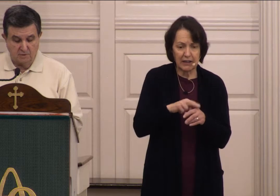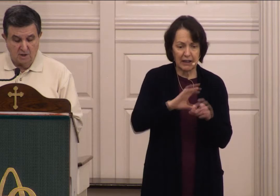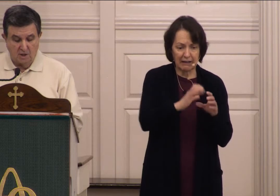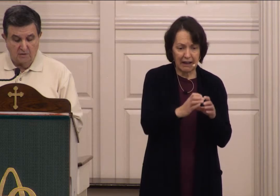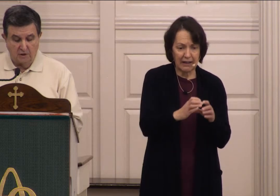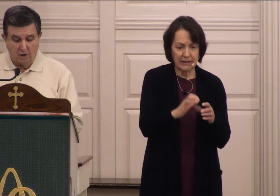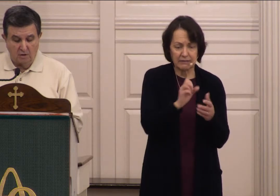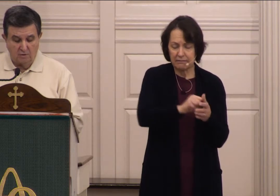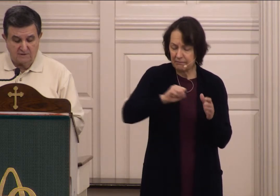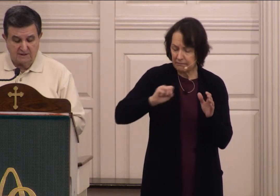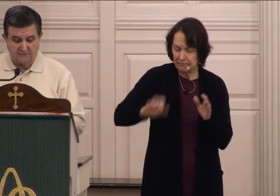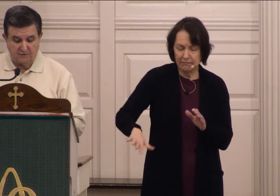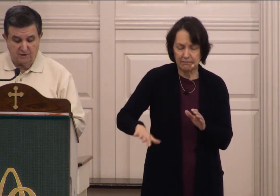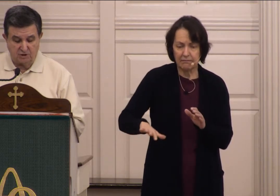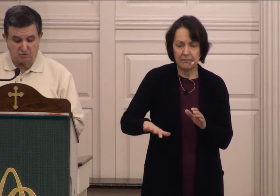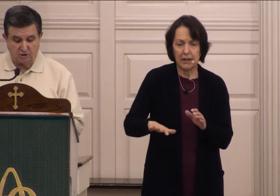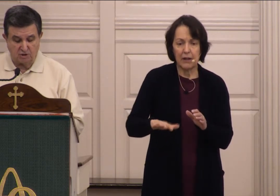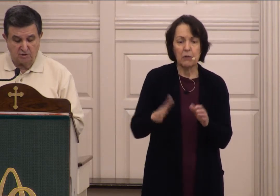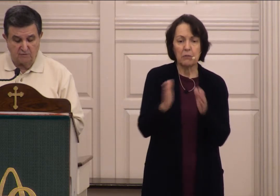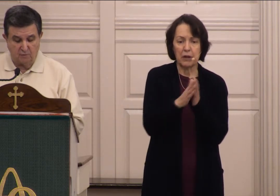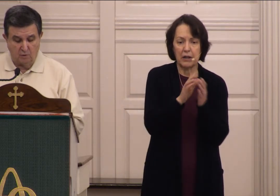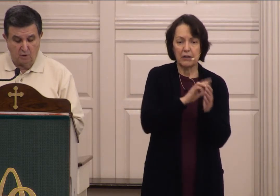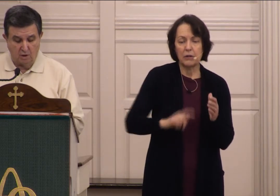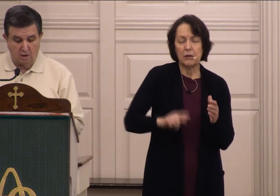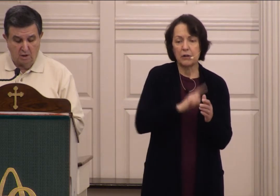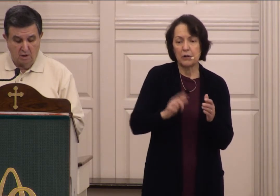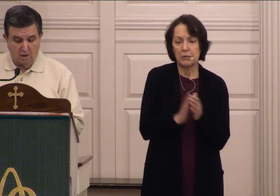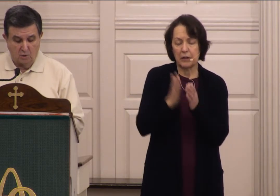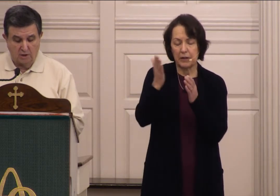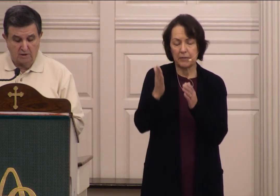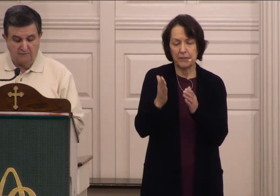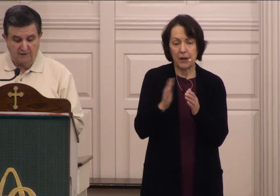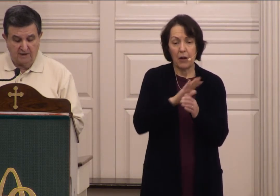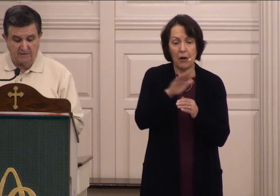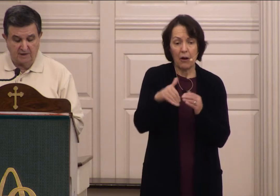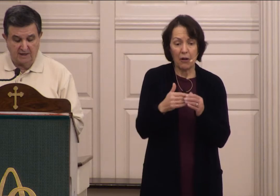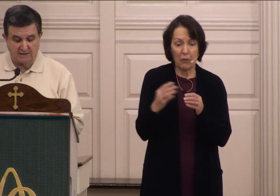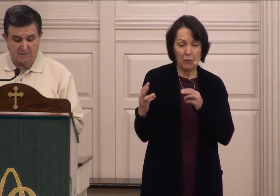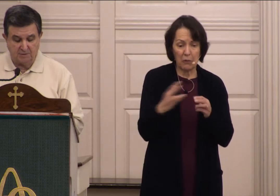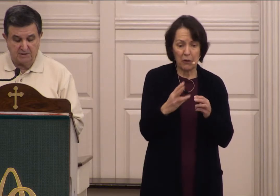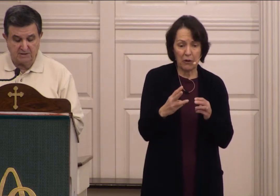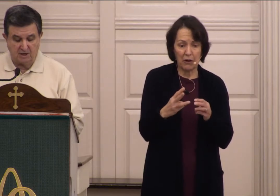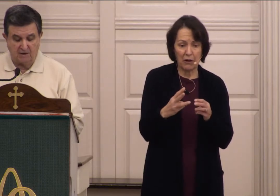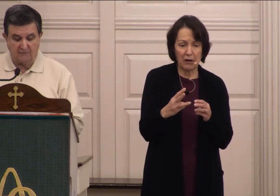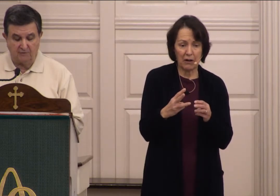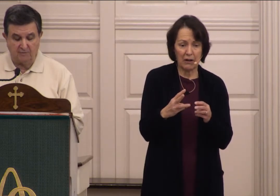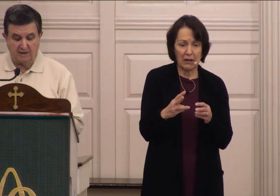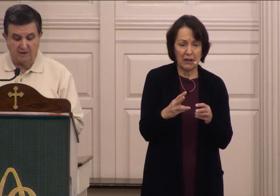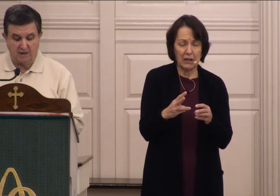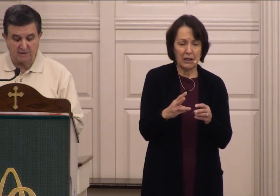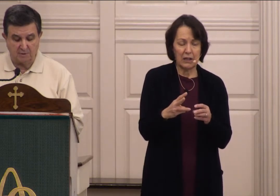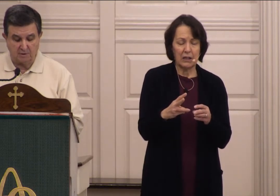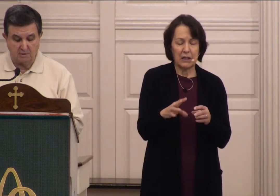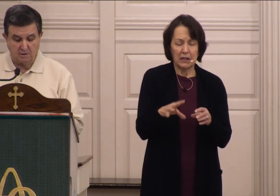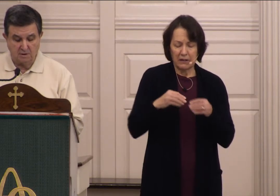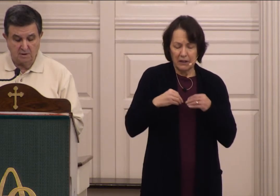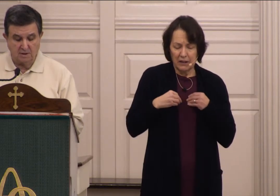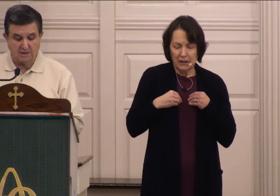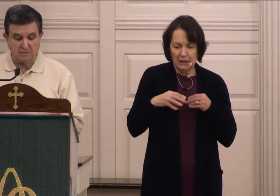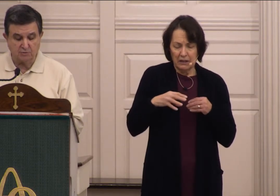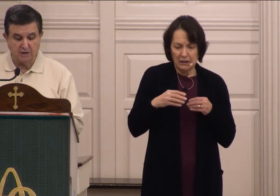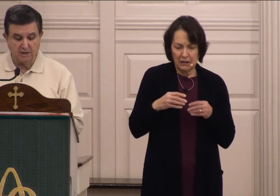That all who have suffered the destruction of war quickly find the lasting peace offered by the gospel, let